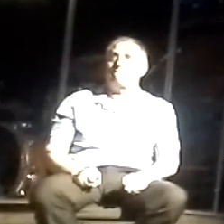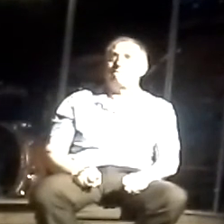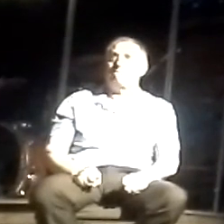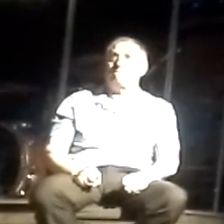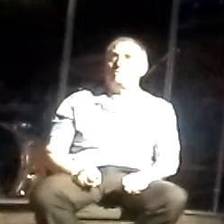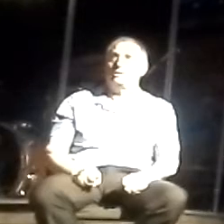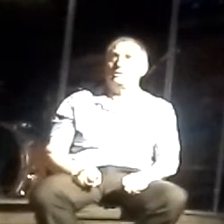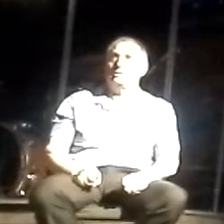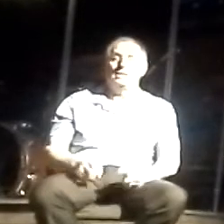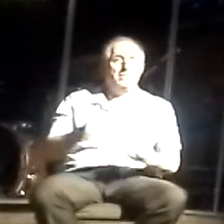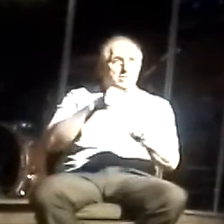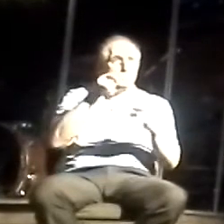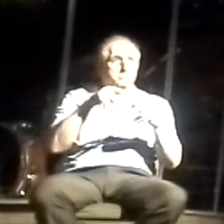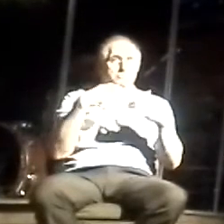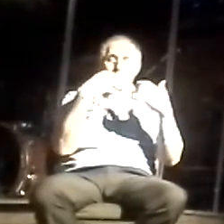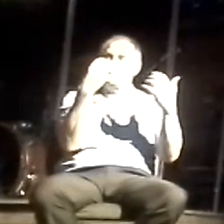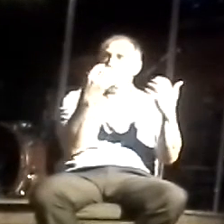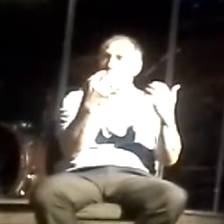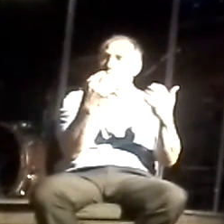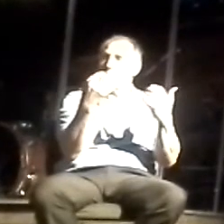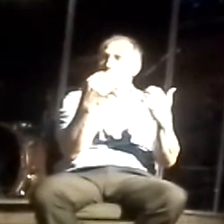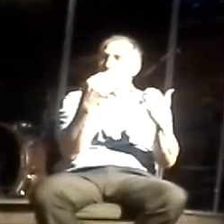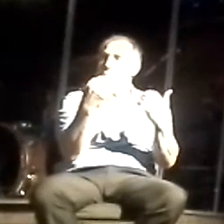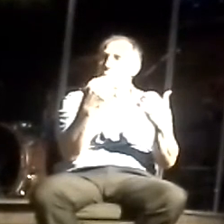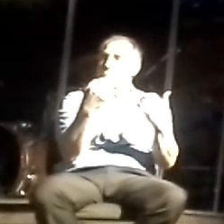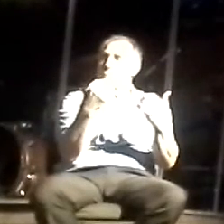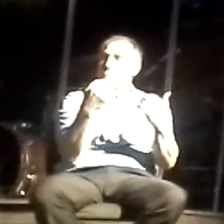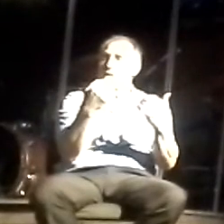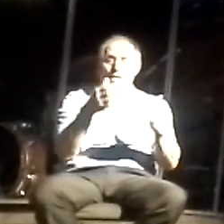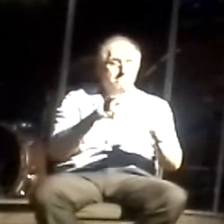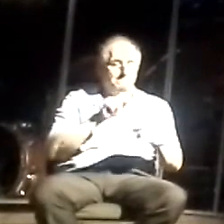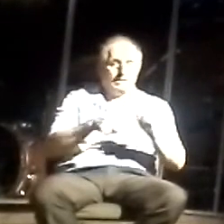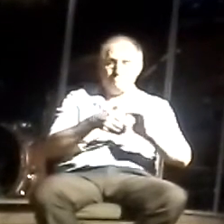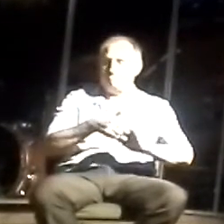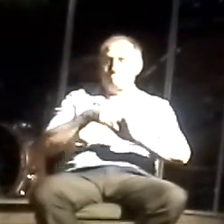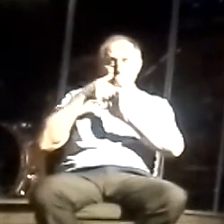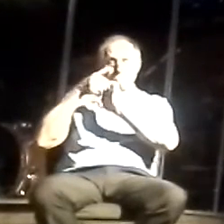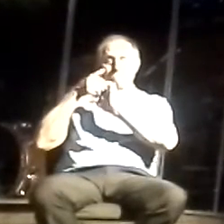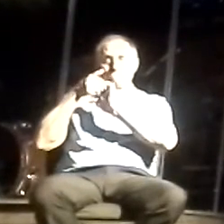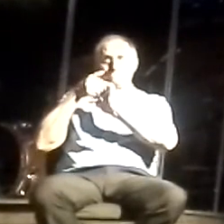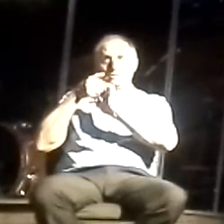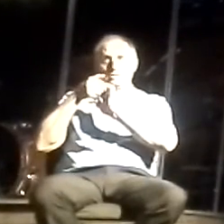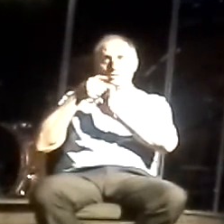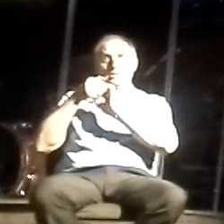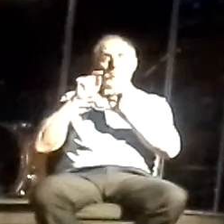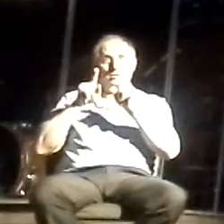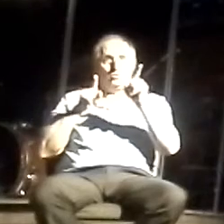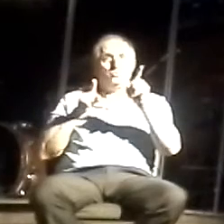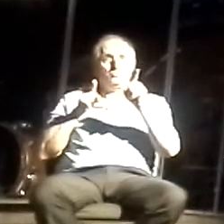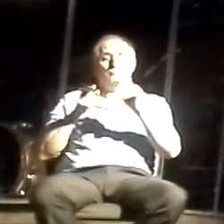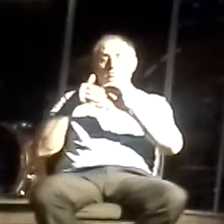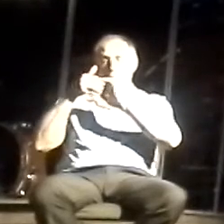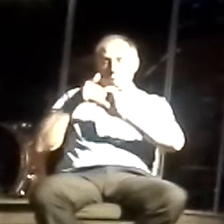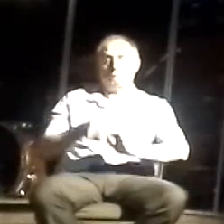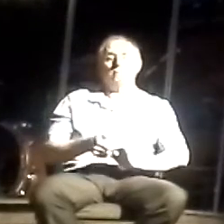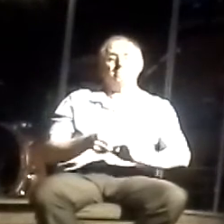I could take the thinnest person in this room. I couldn't pull you up here, but you could pull me